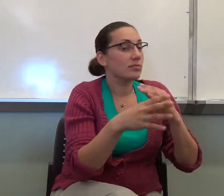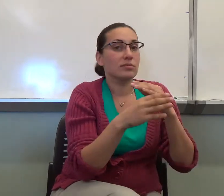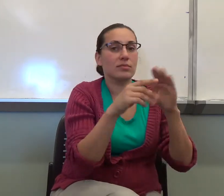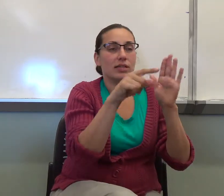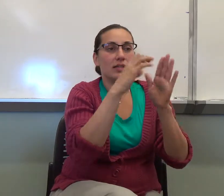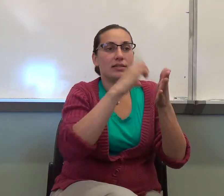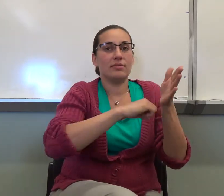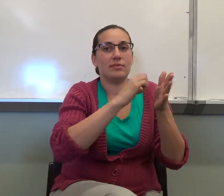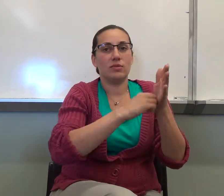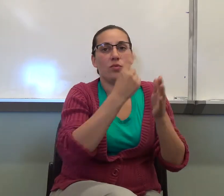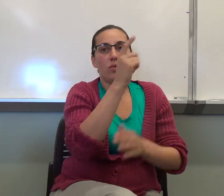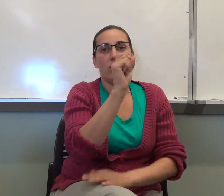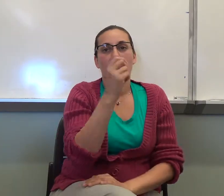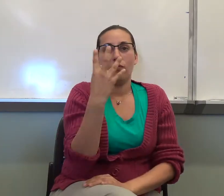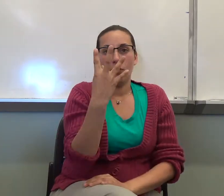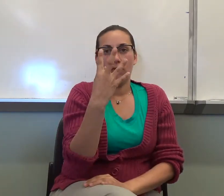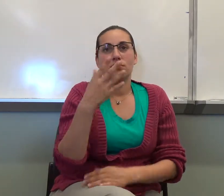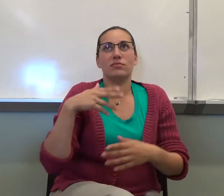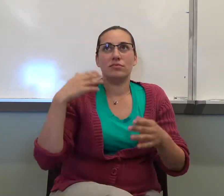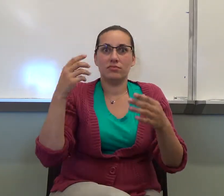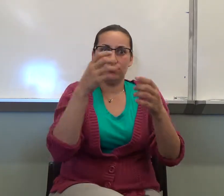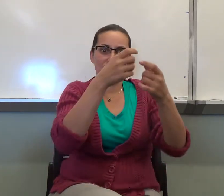minus 2.1. My goodness.